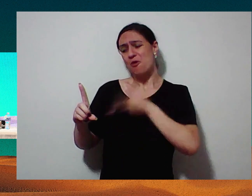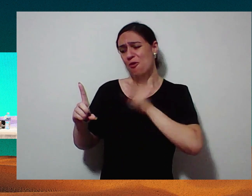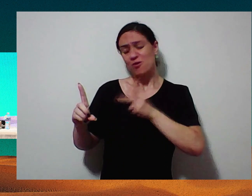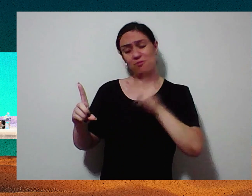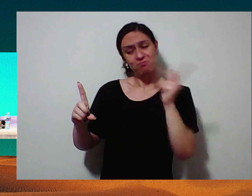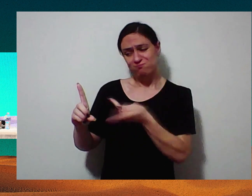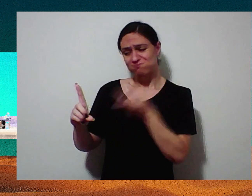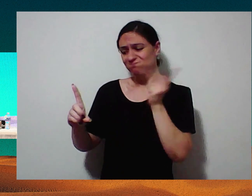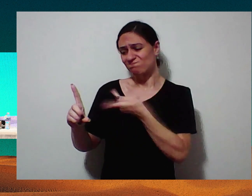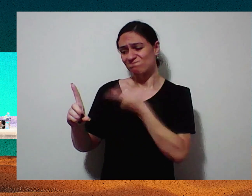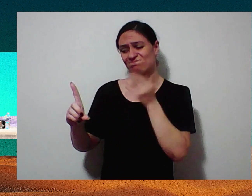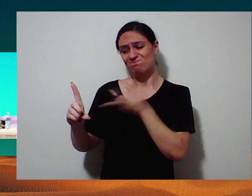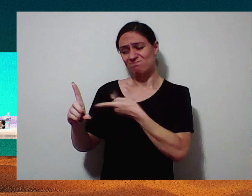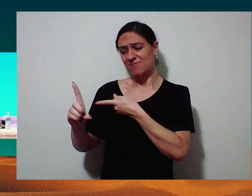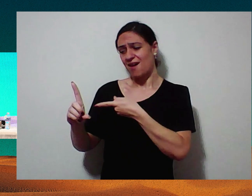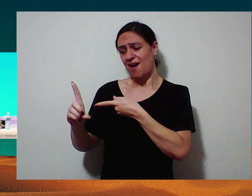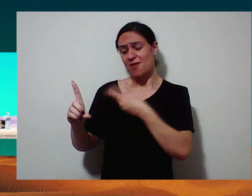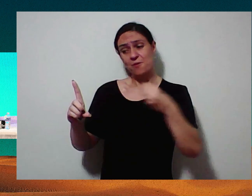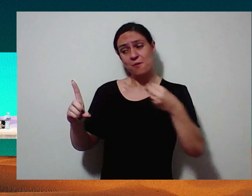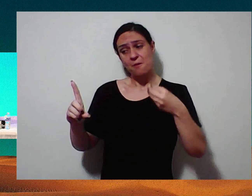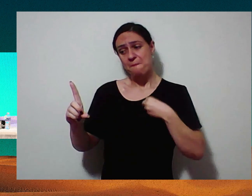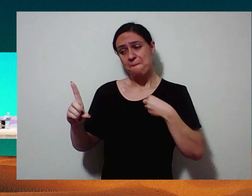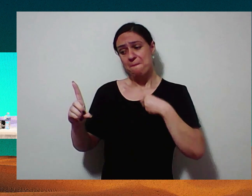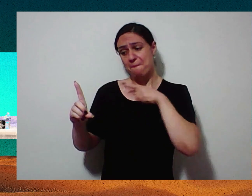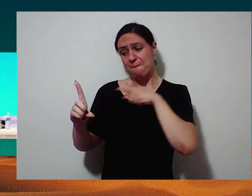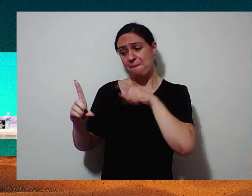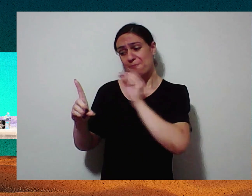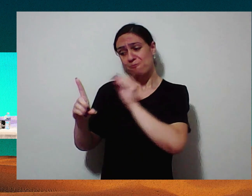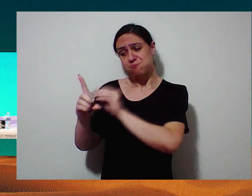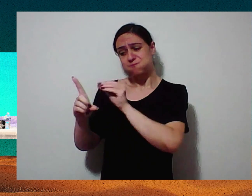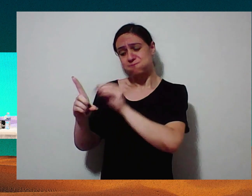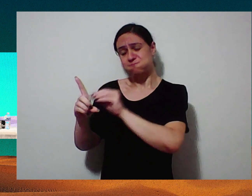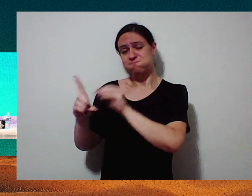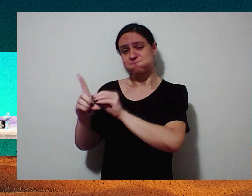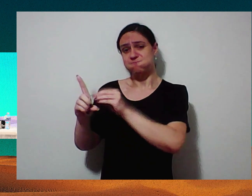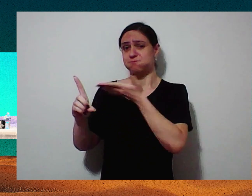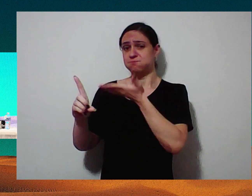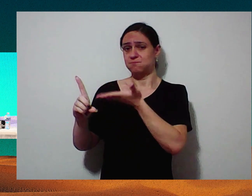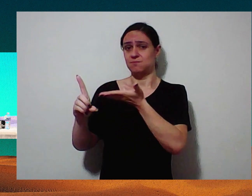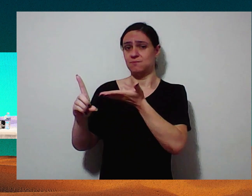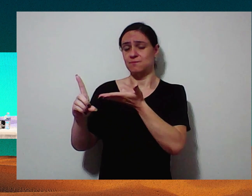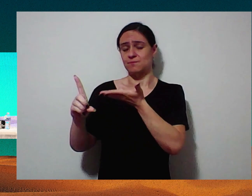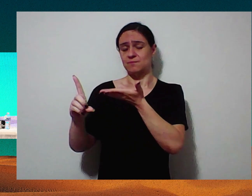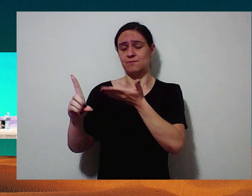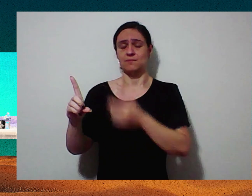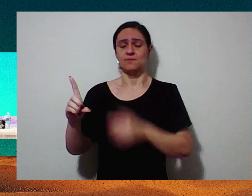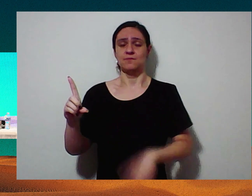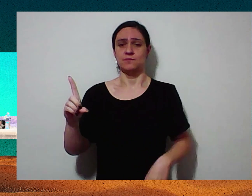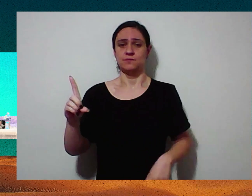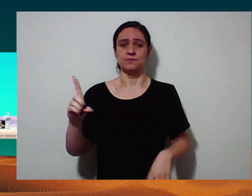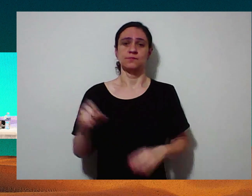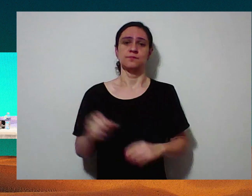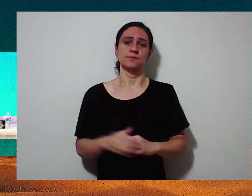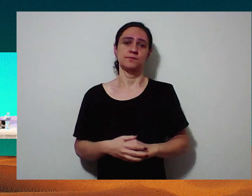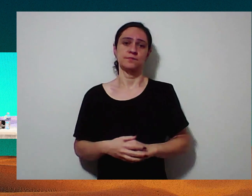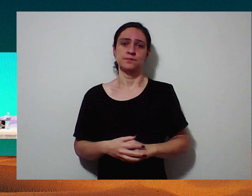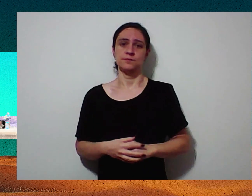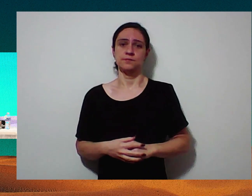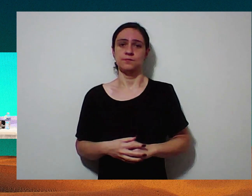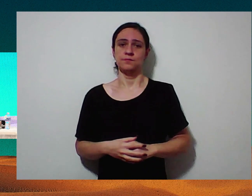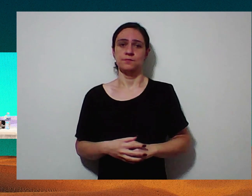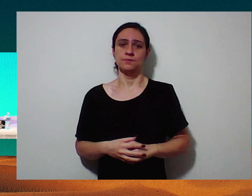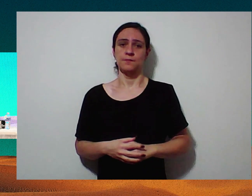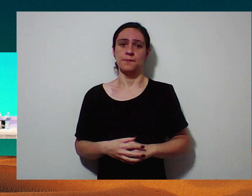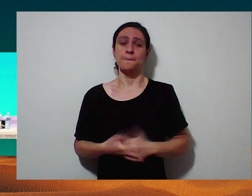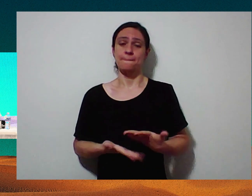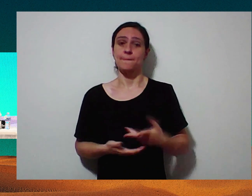o pecado está na porta. But if you continue on this path, evil path, sin is at your door. Para mim, essa é a história de